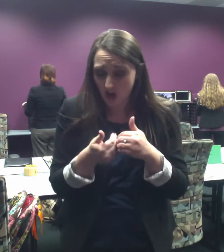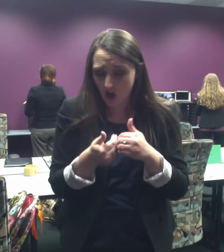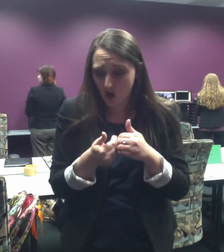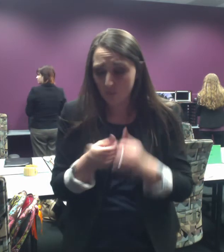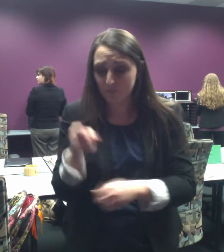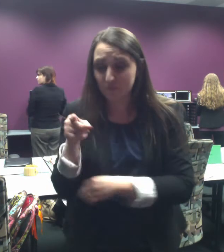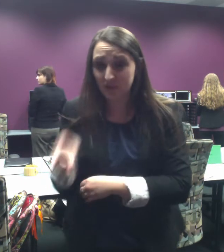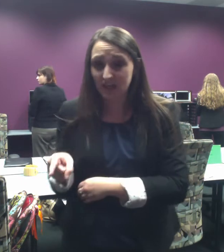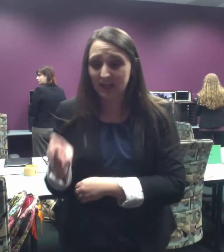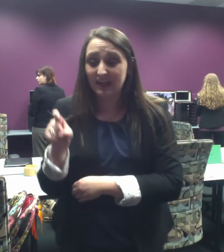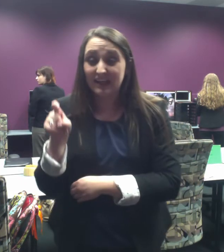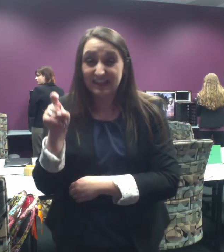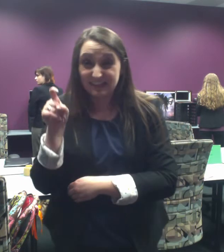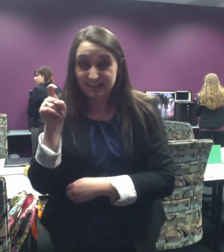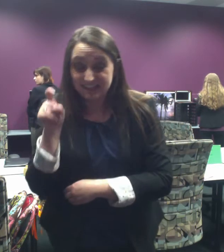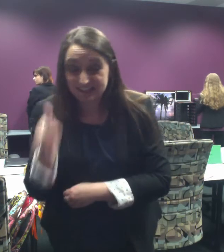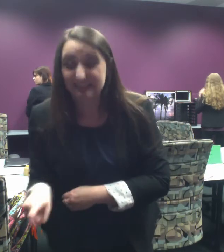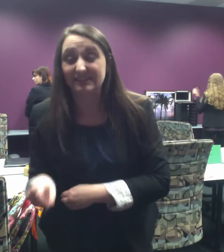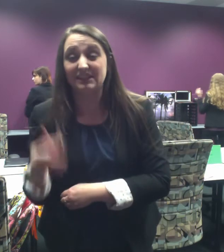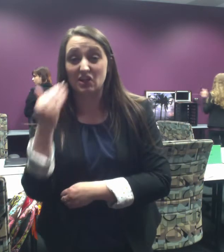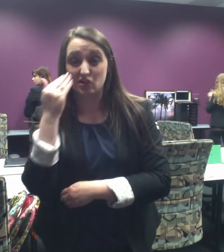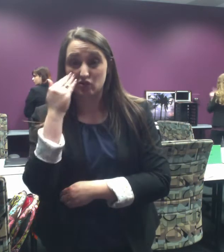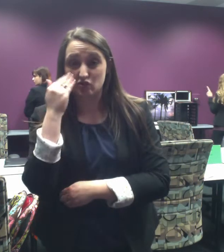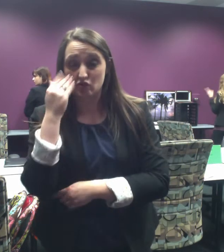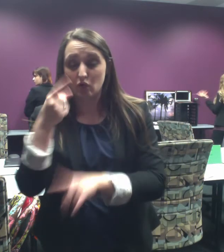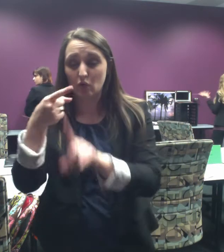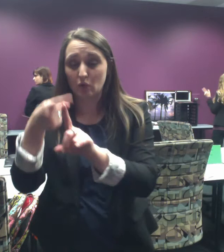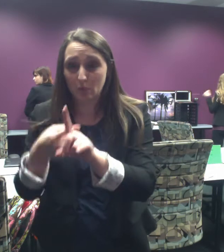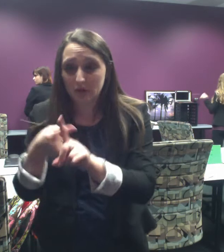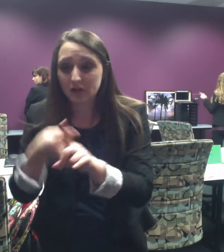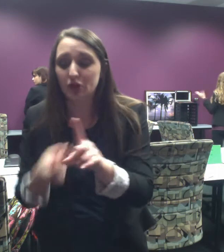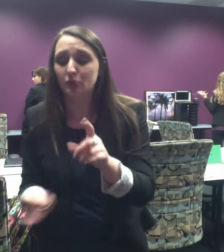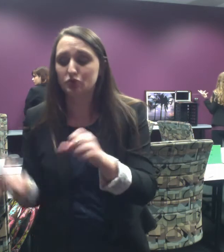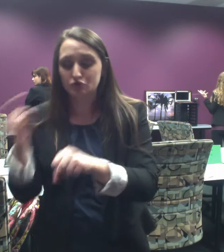rate of evaporation is, what the temperature, and what the regular temperature is.